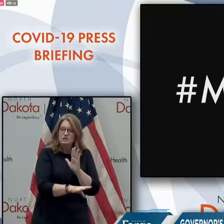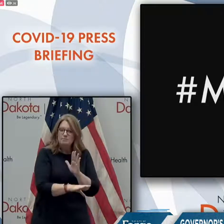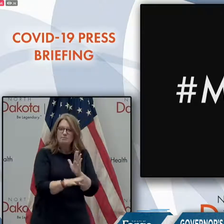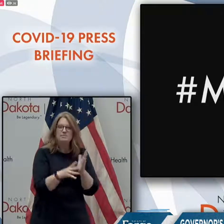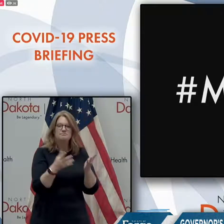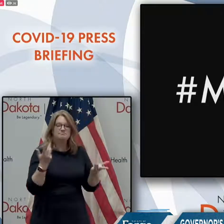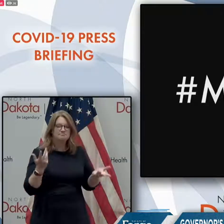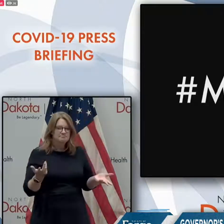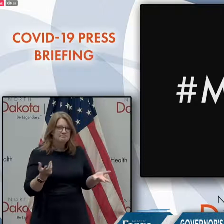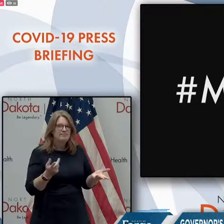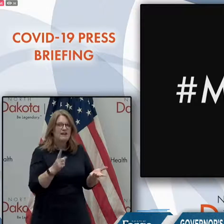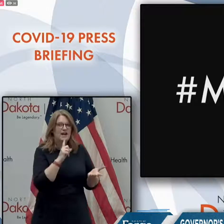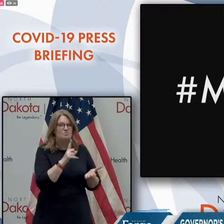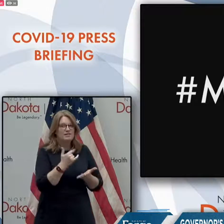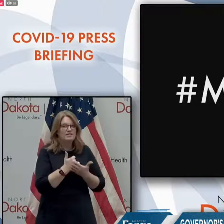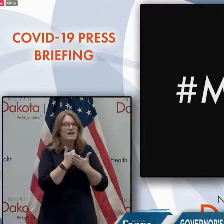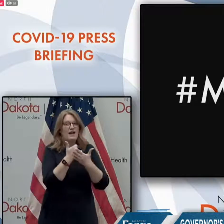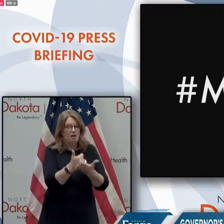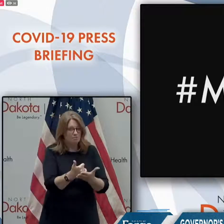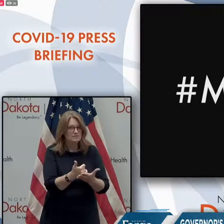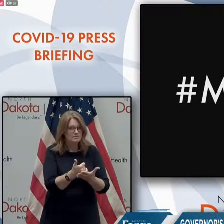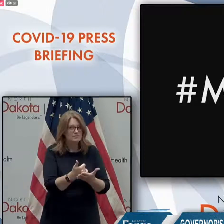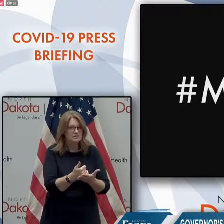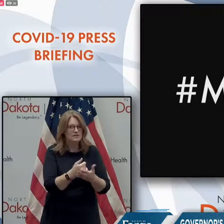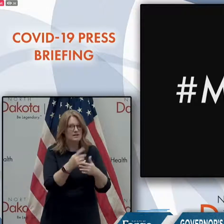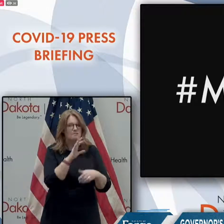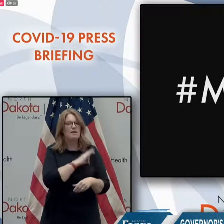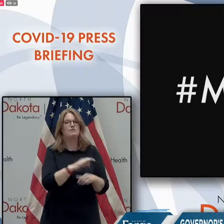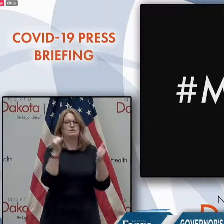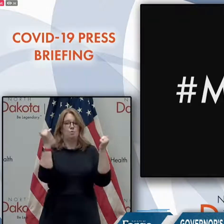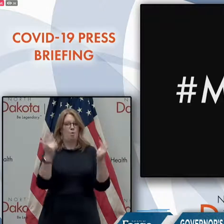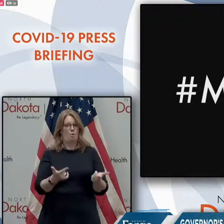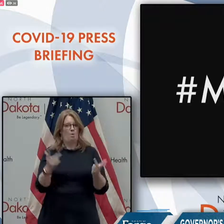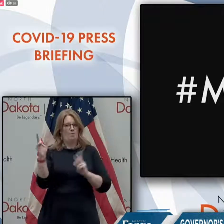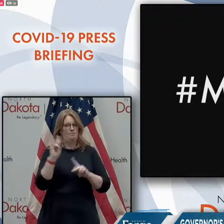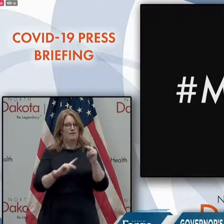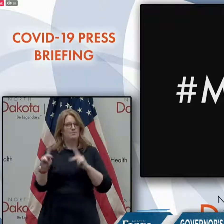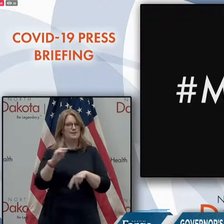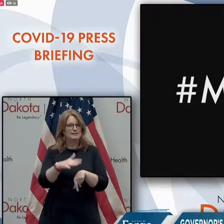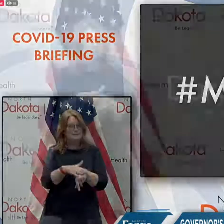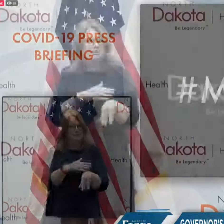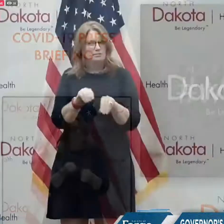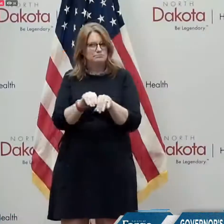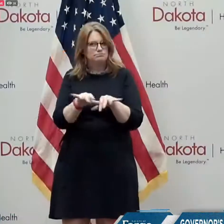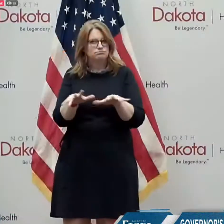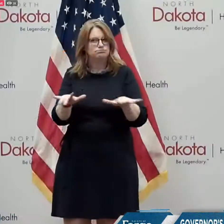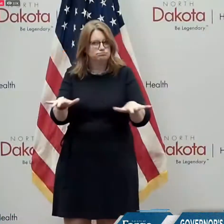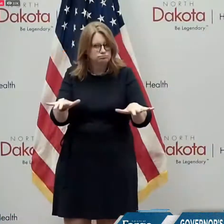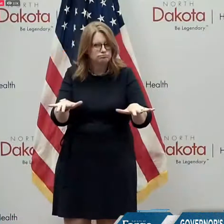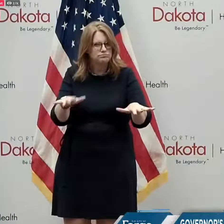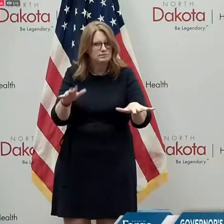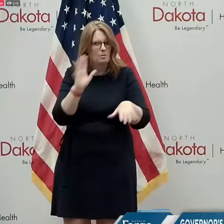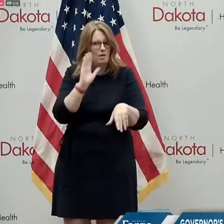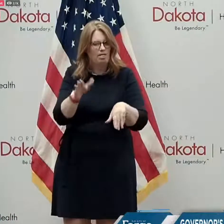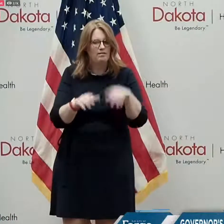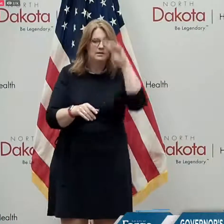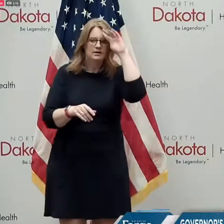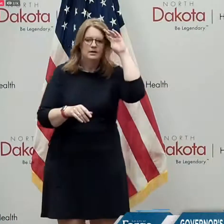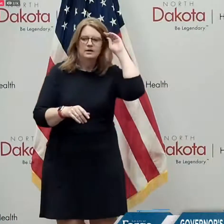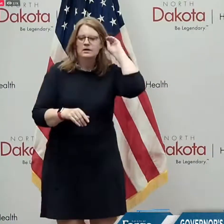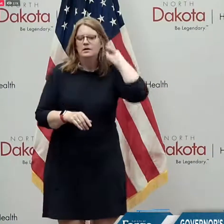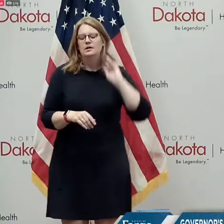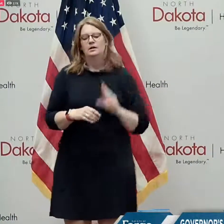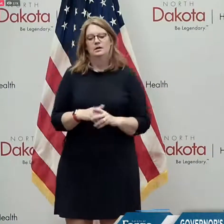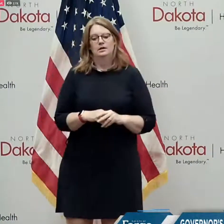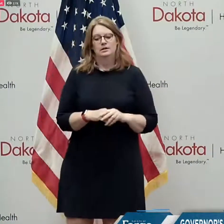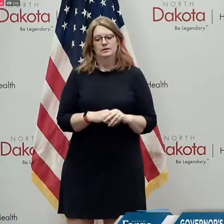cost, and highly effective to help slow the spread of COVID in our state. And timely that we led with that,